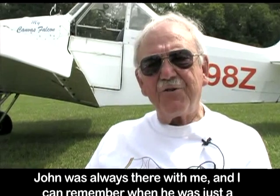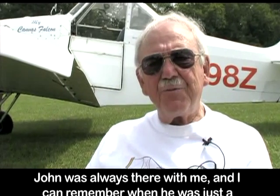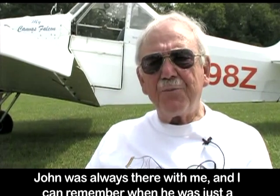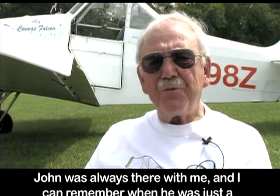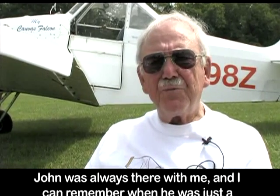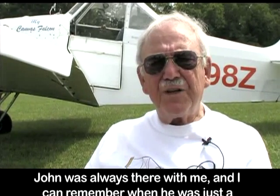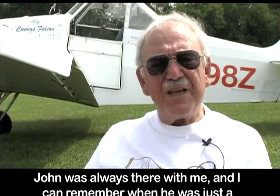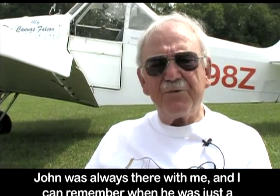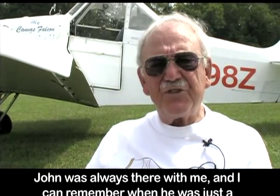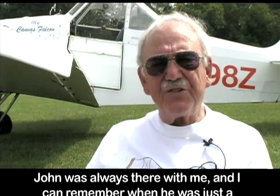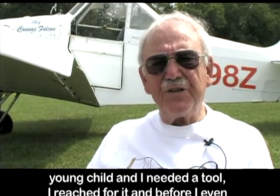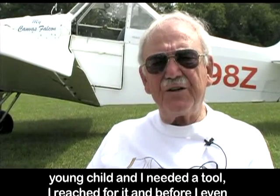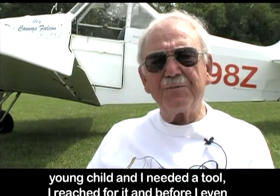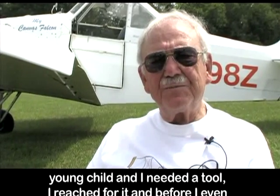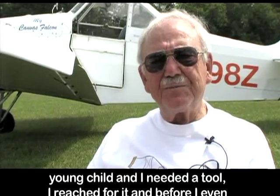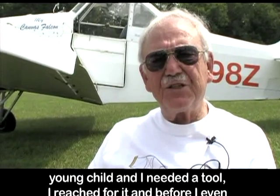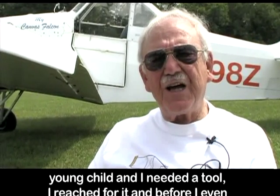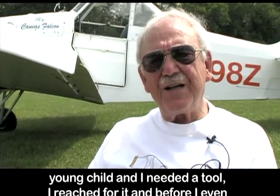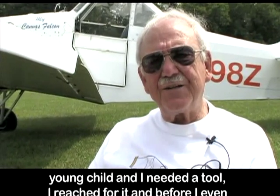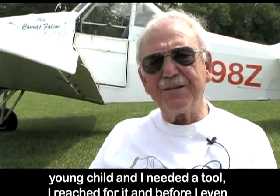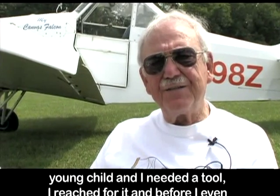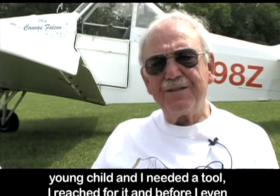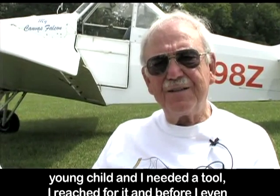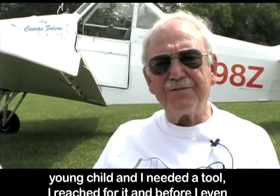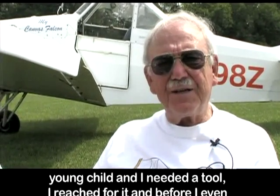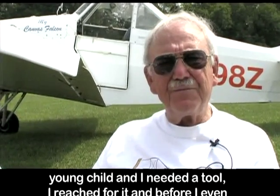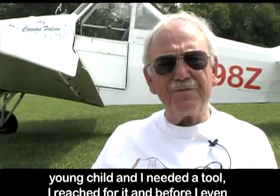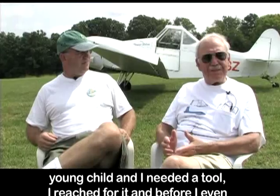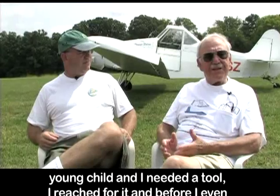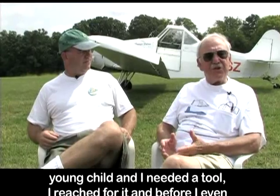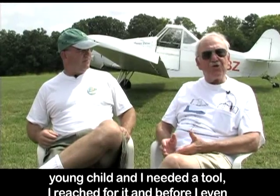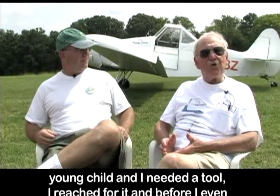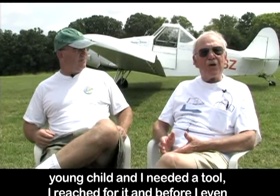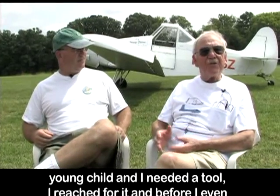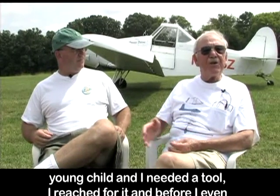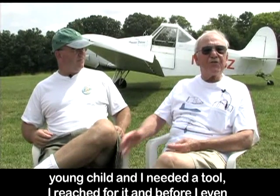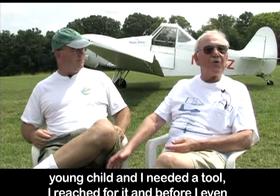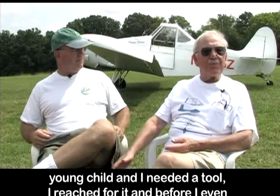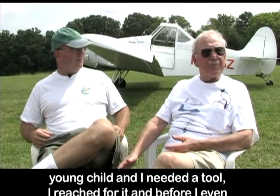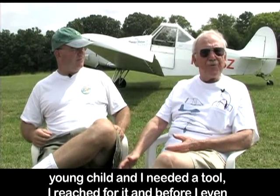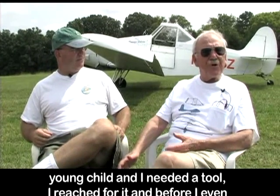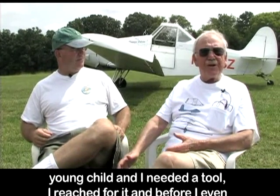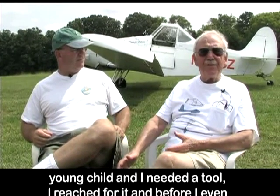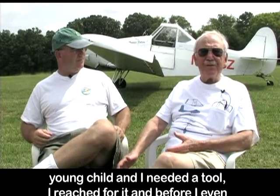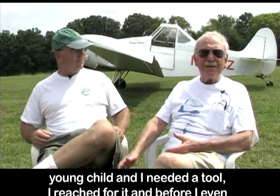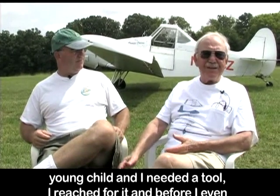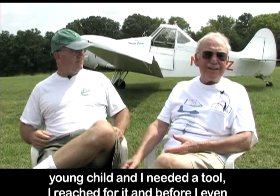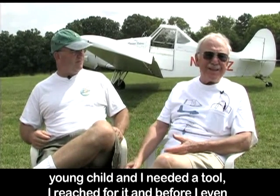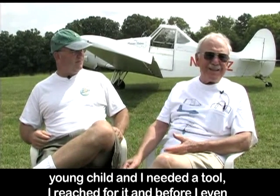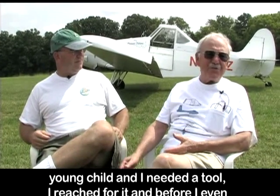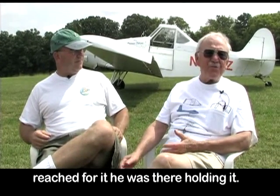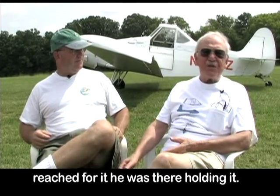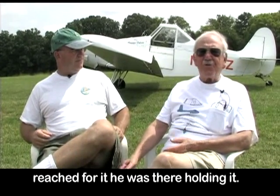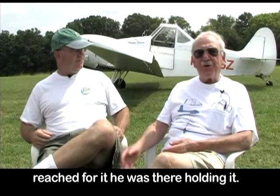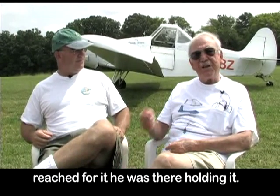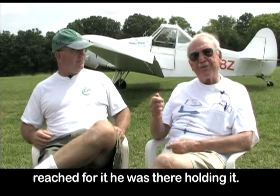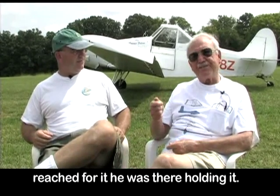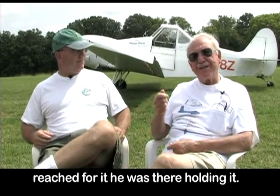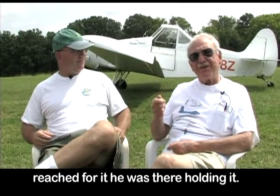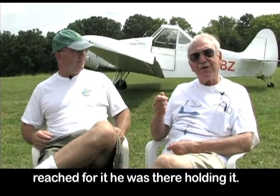remember when he was just a young child and needed a tool, I'd reach for it. Before I even reached for it, he was there